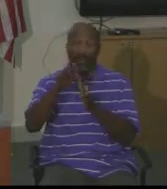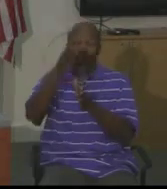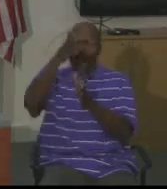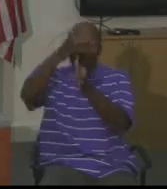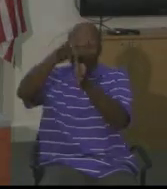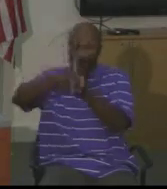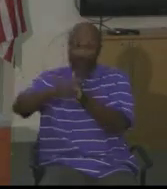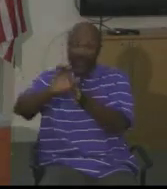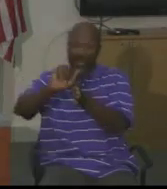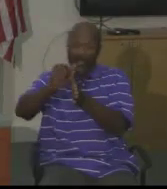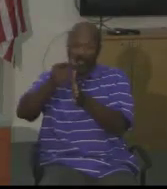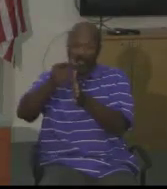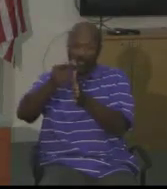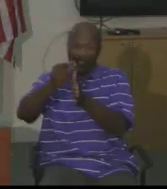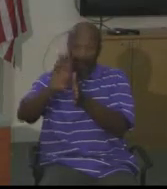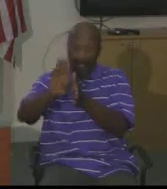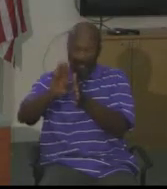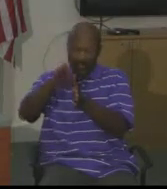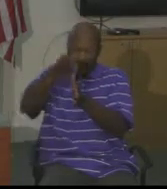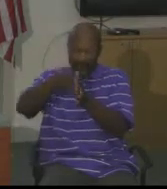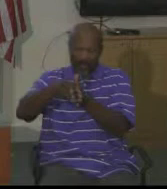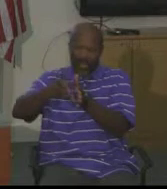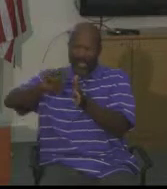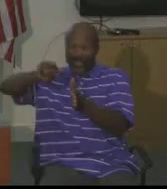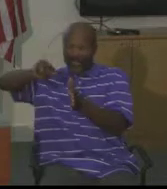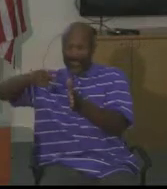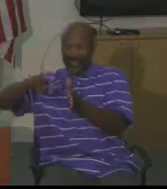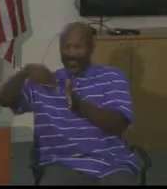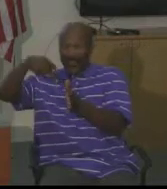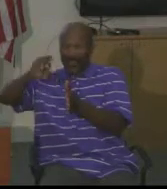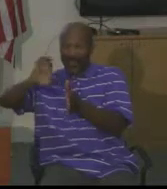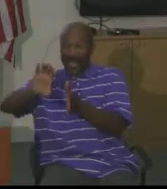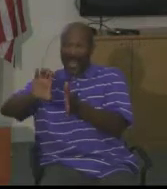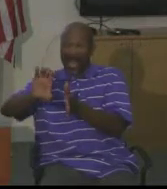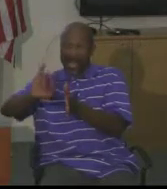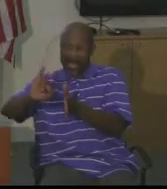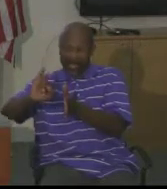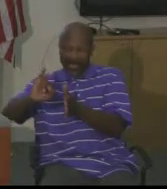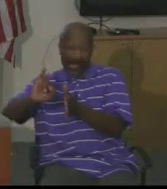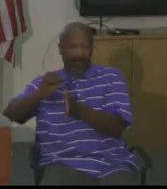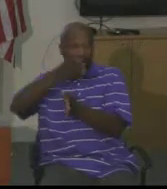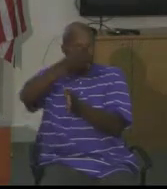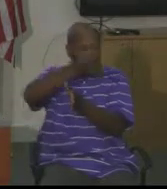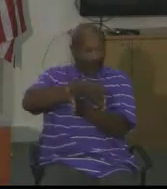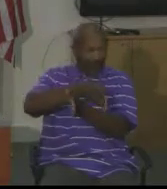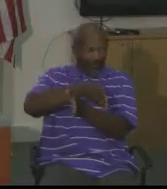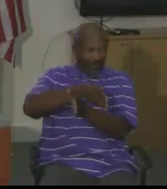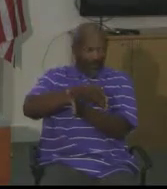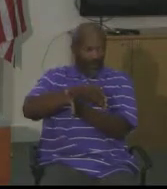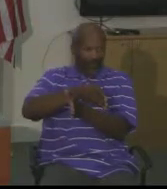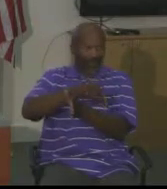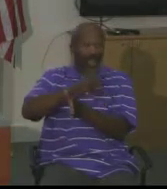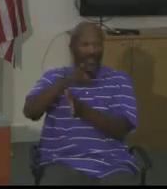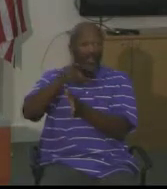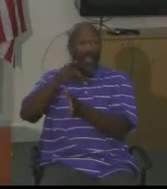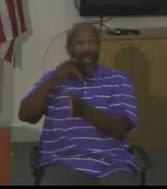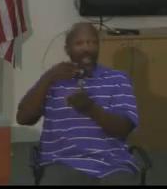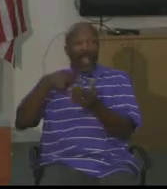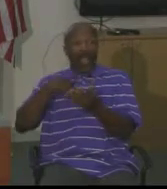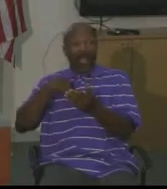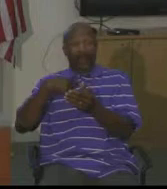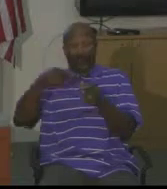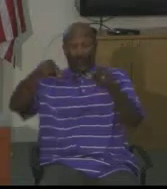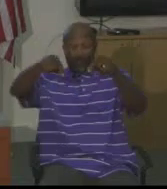in an AGB port, and you had to stick a second one in a PCI slot. And then you ran into the case that these two